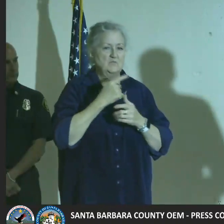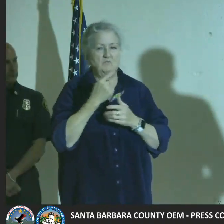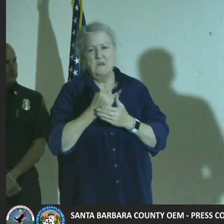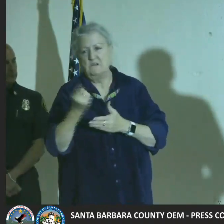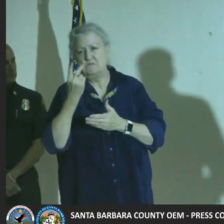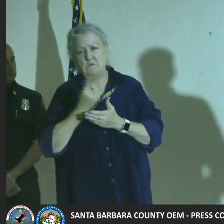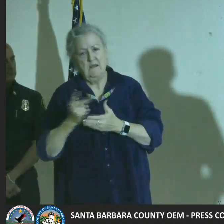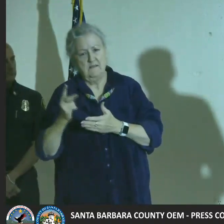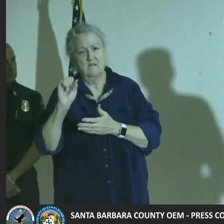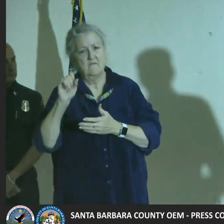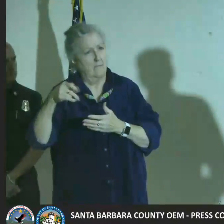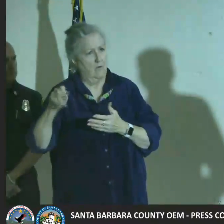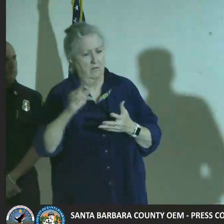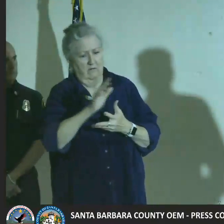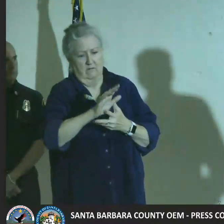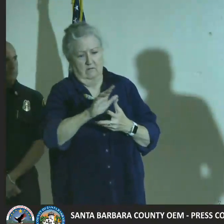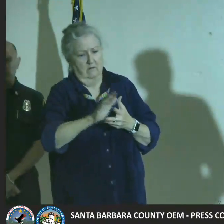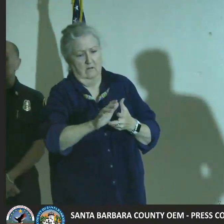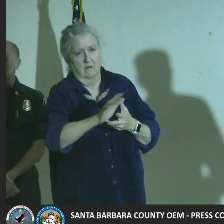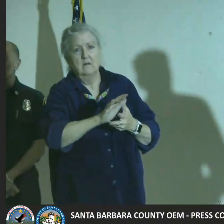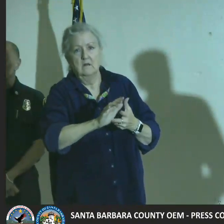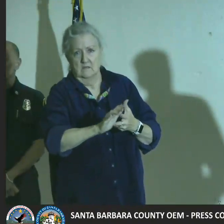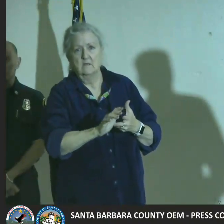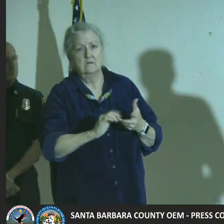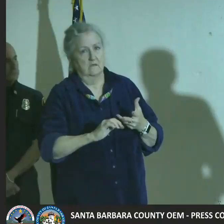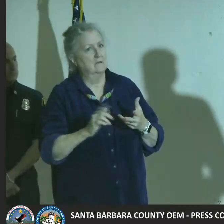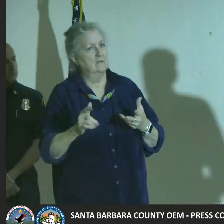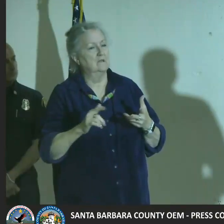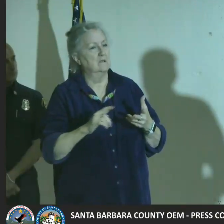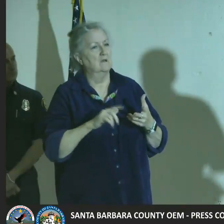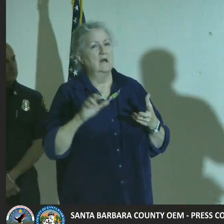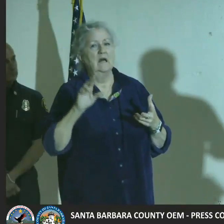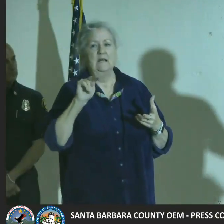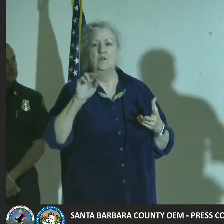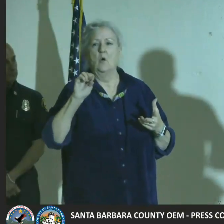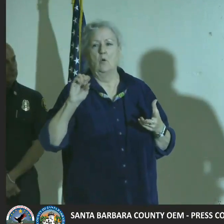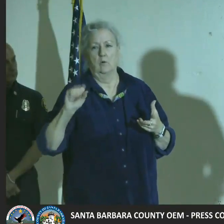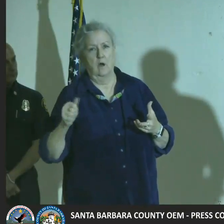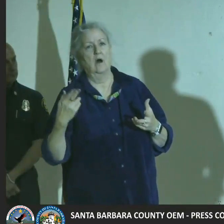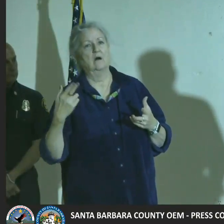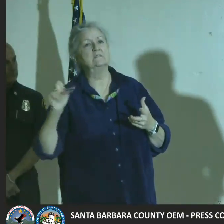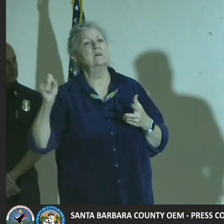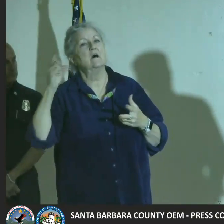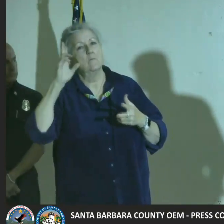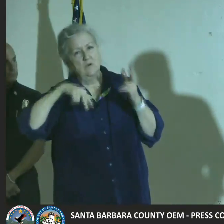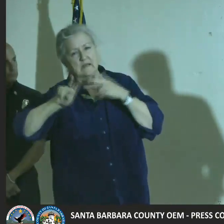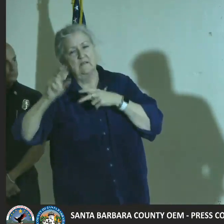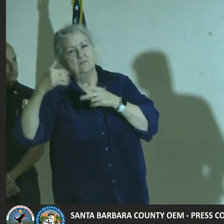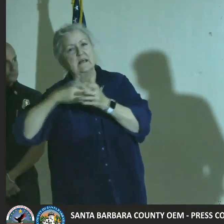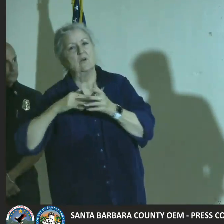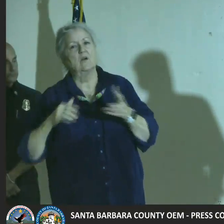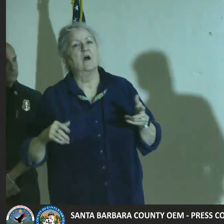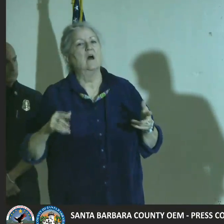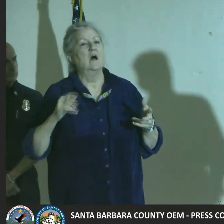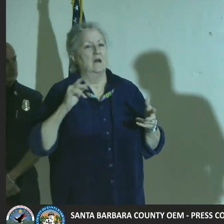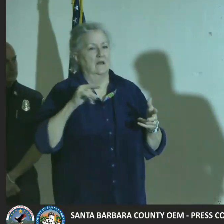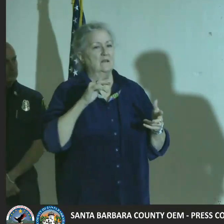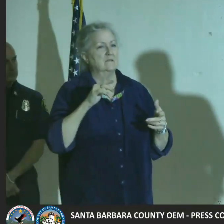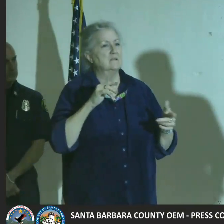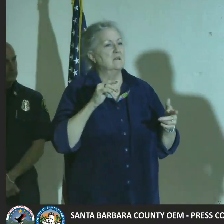of April at least, our NOAA's Climate Prediction Center, which provides those seasonal outlooks, is